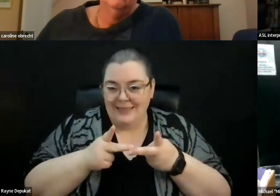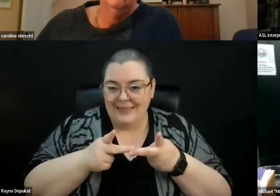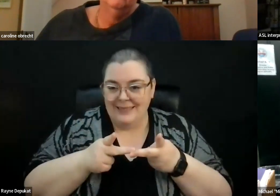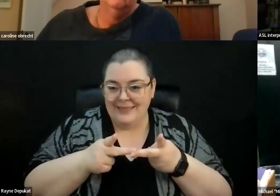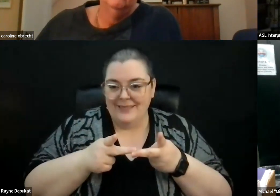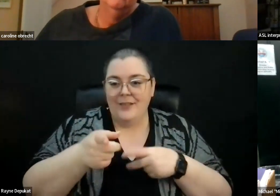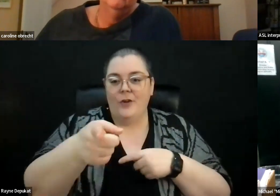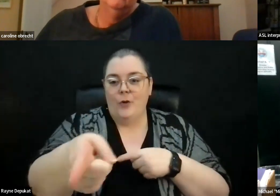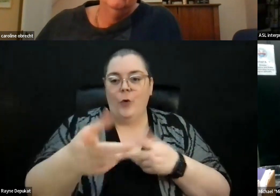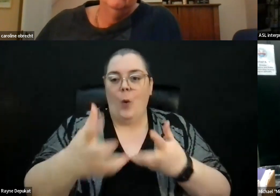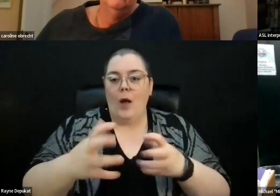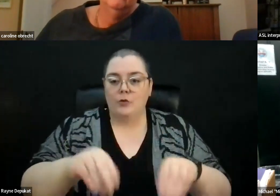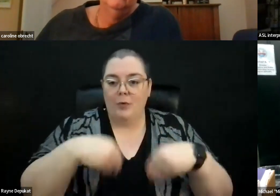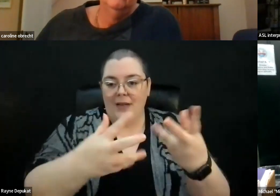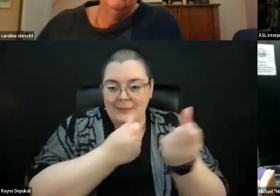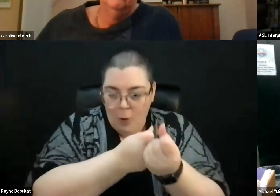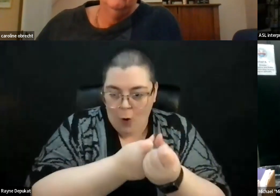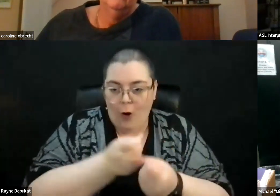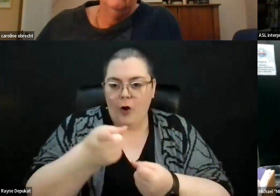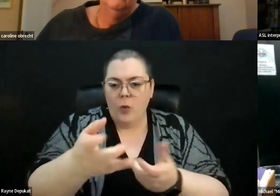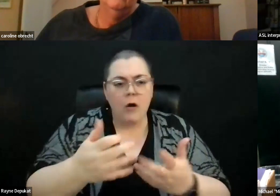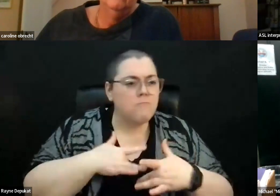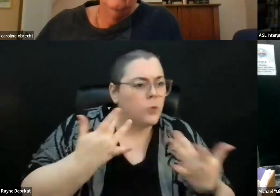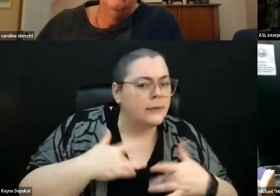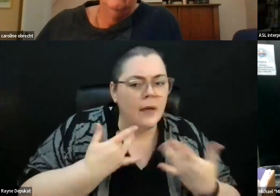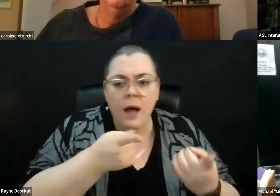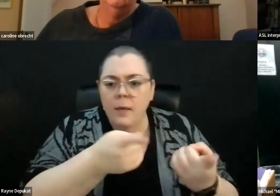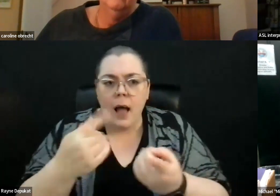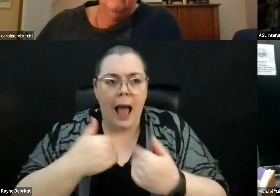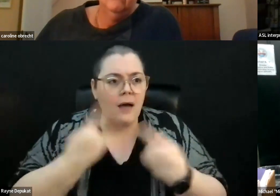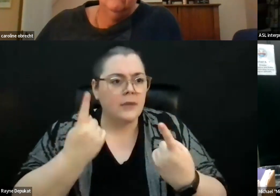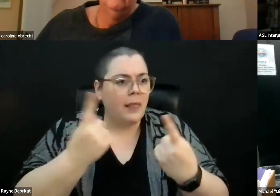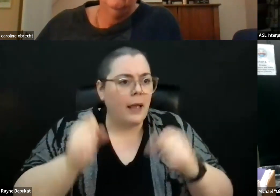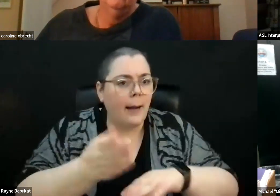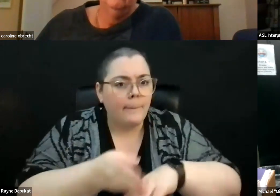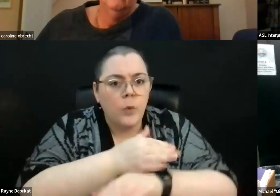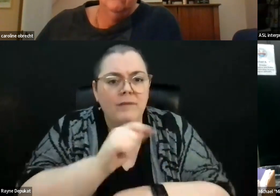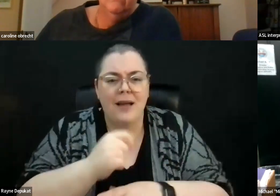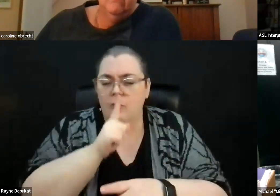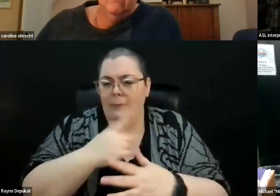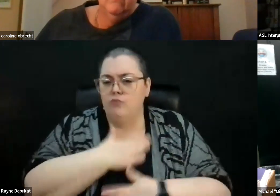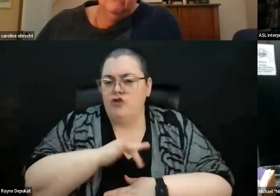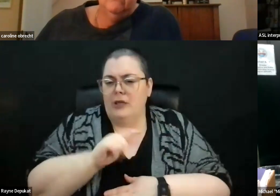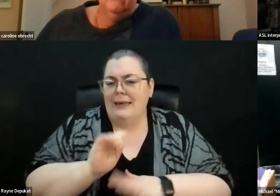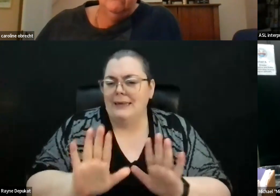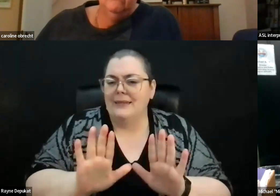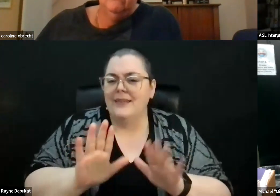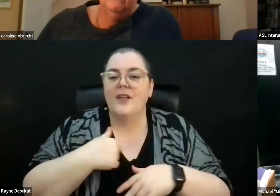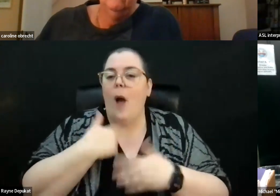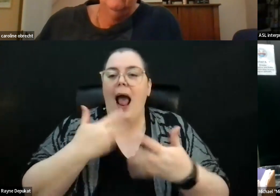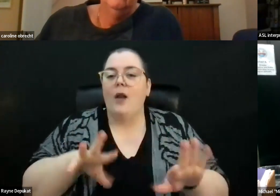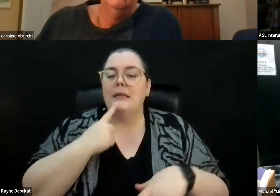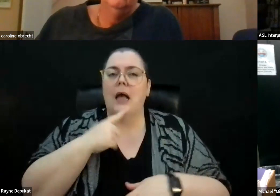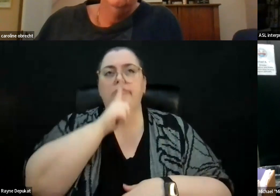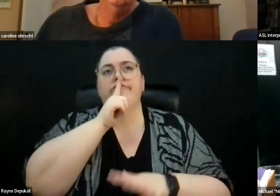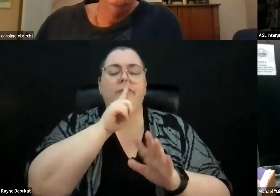saying, because I know it comes from a good place. You want to provide support, you want to know what's happening, and if there's some way